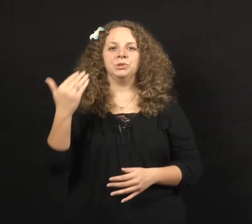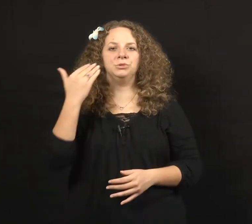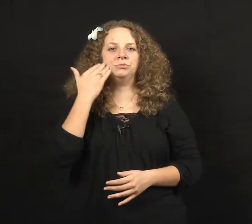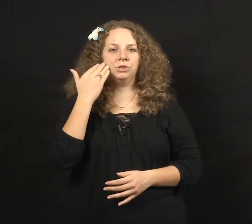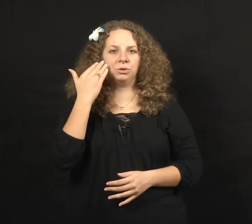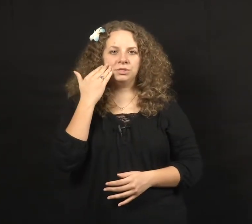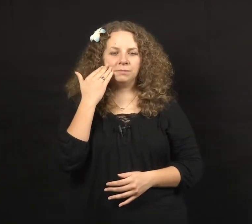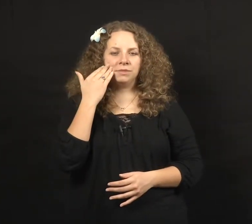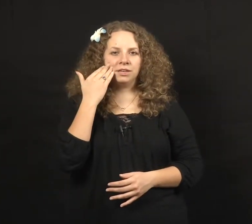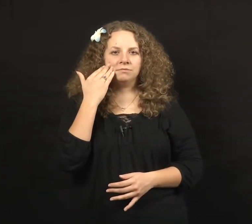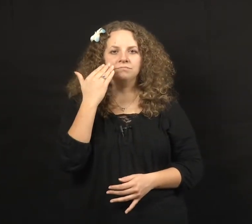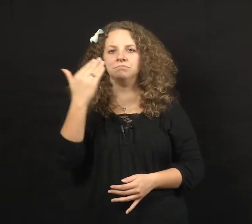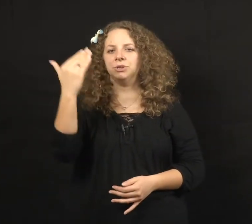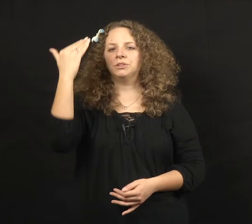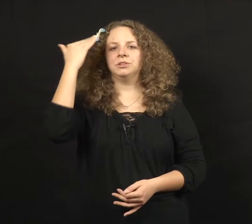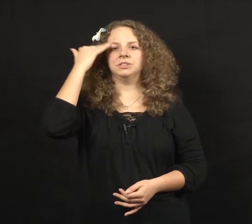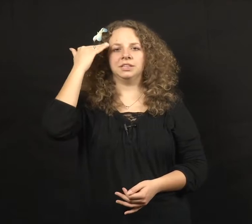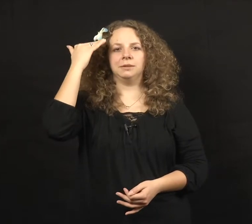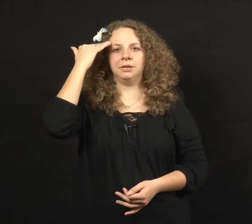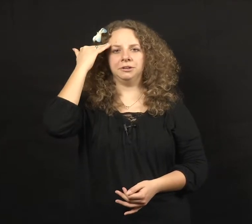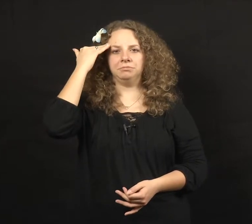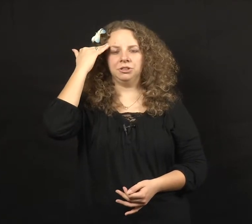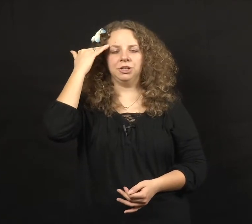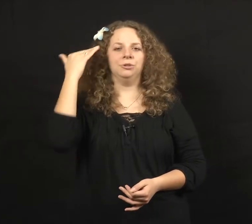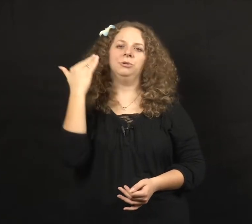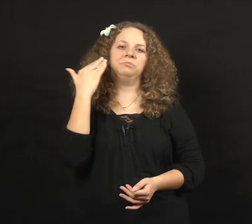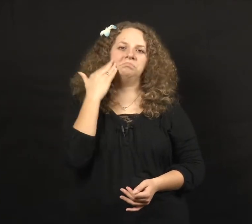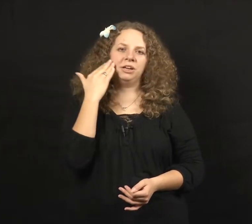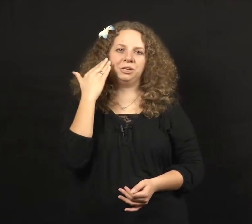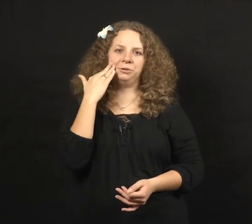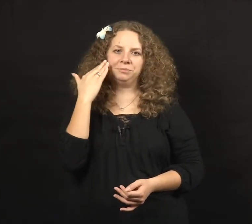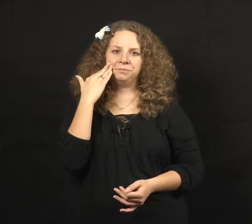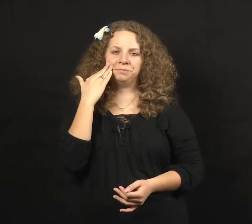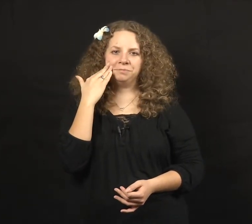To know something. You can also sign up here, know or I know.